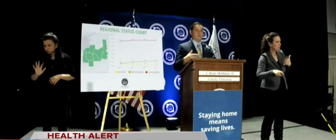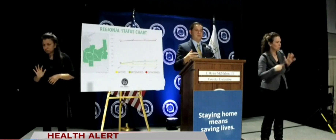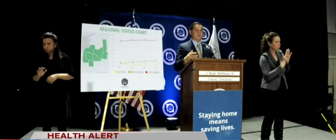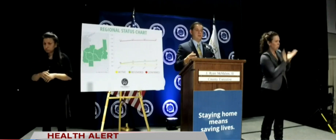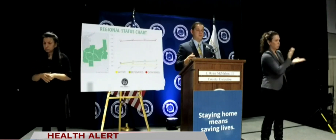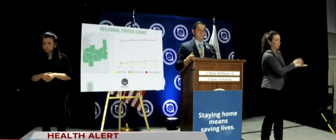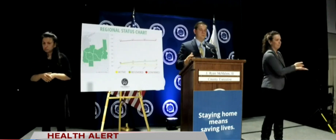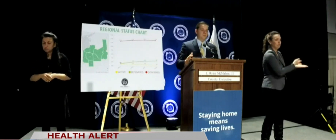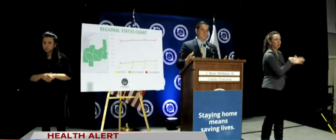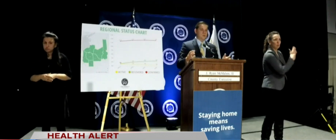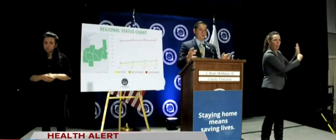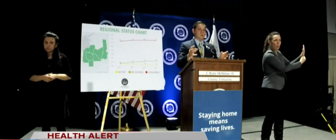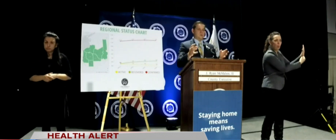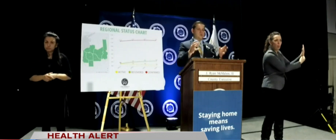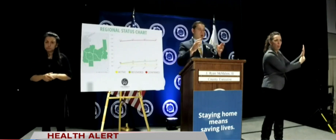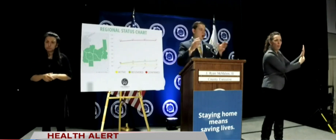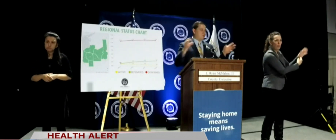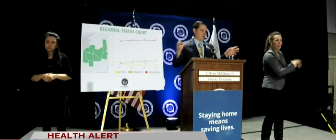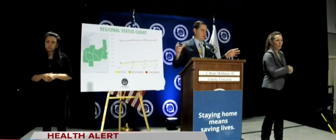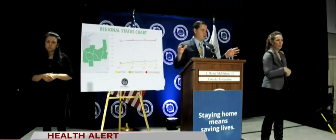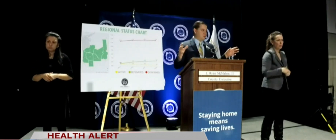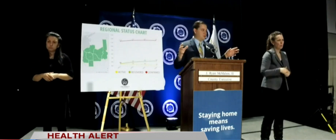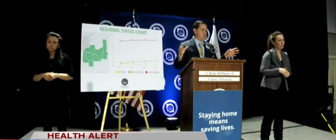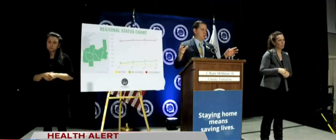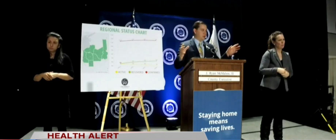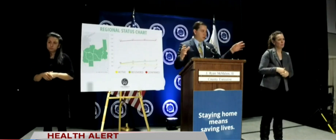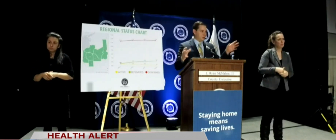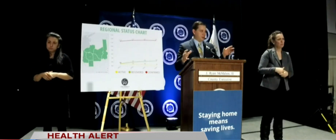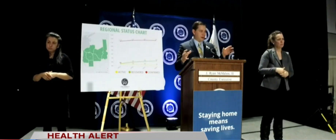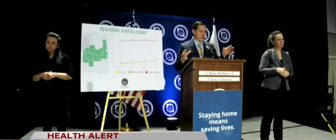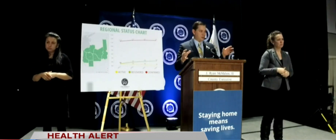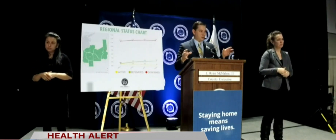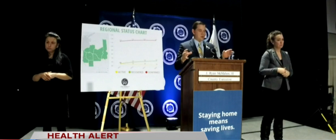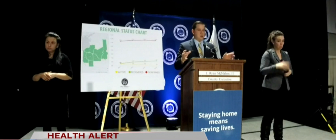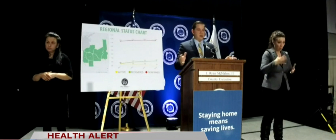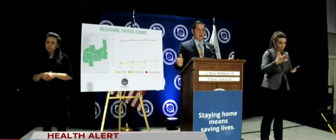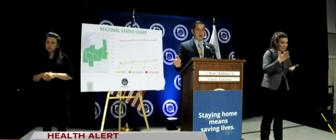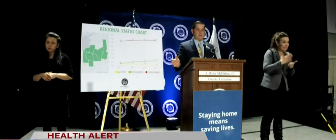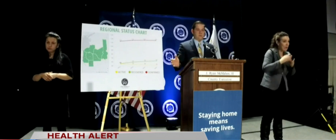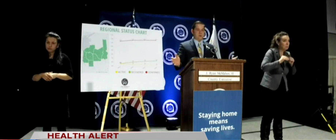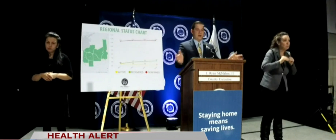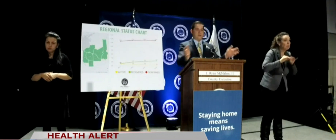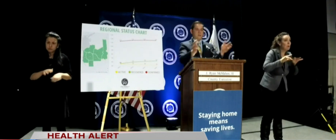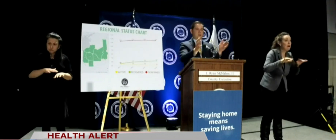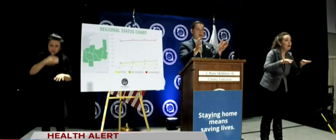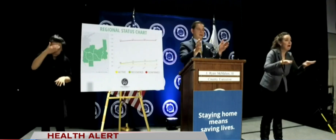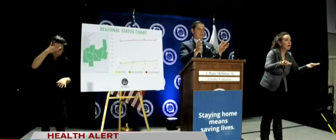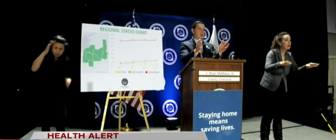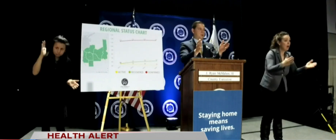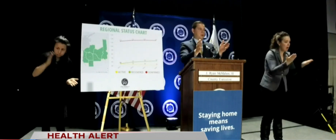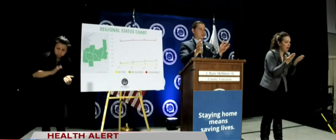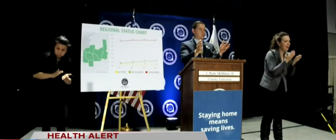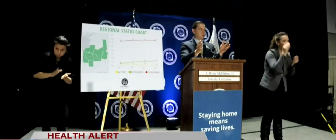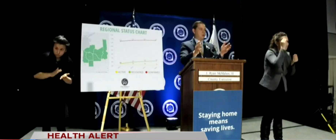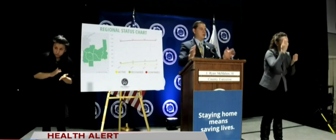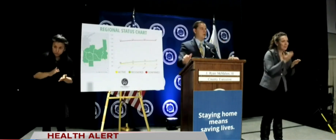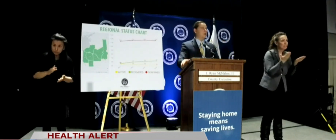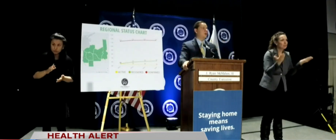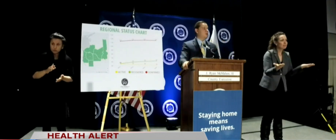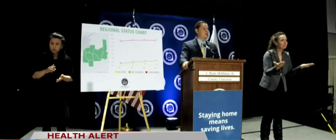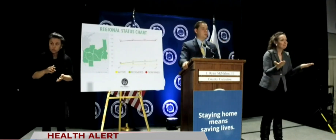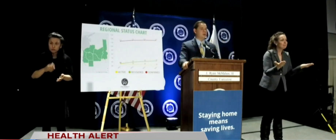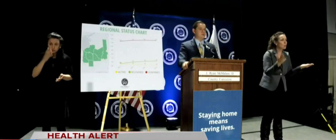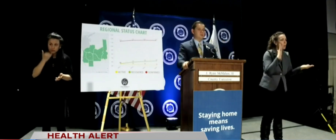when we've basically starved it so that we're getting the data. And now if you bring everybody back together again too